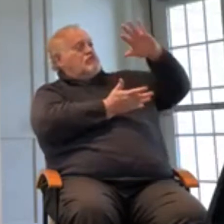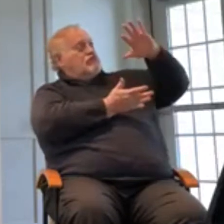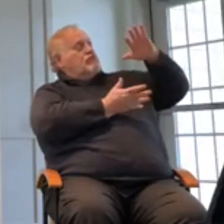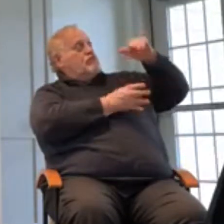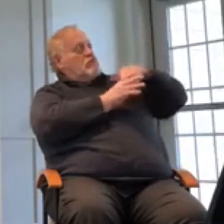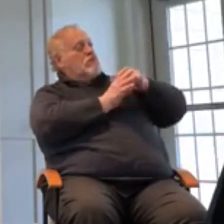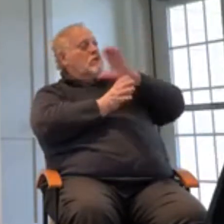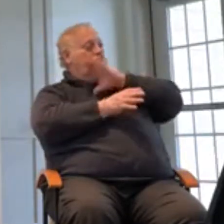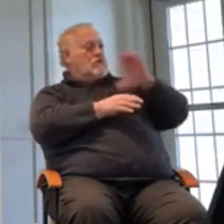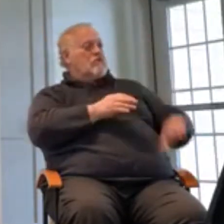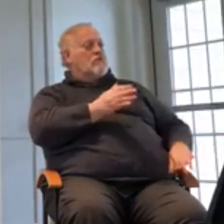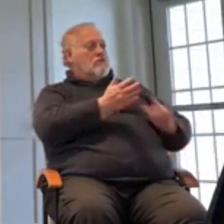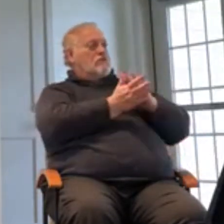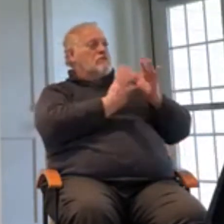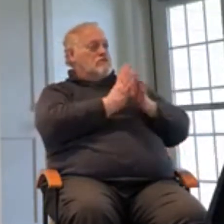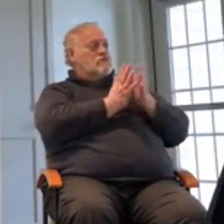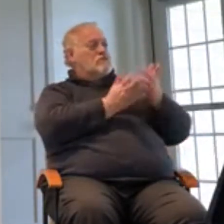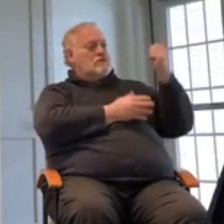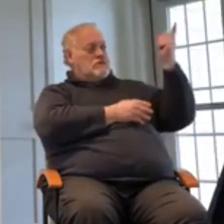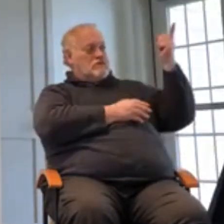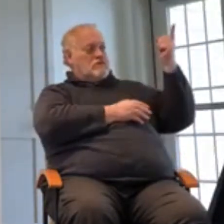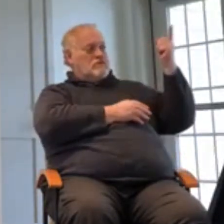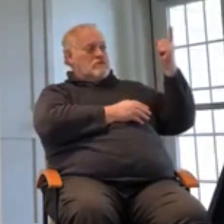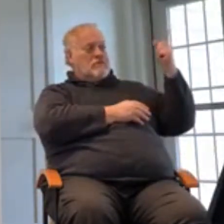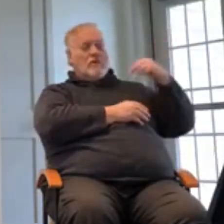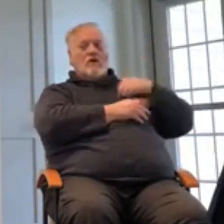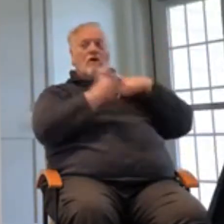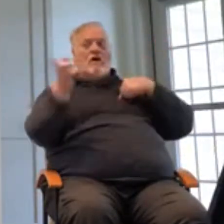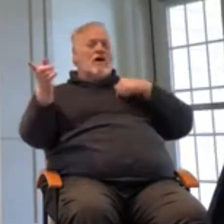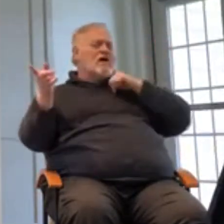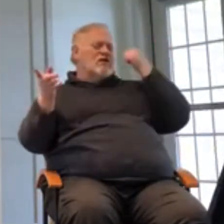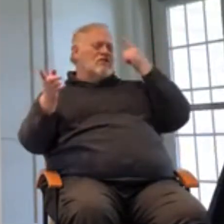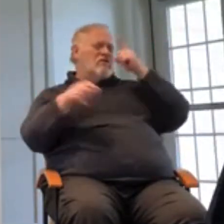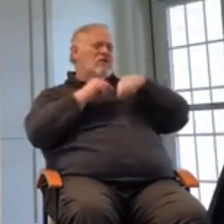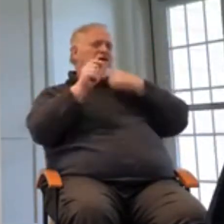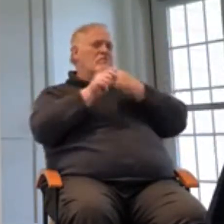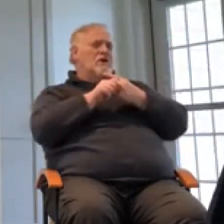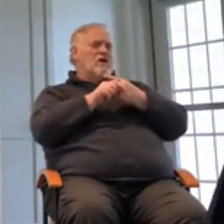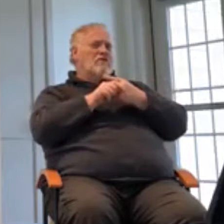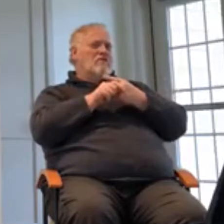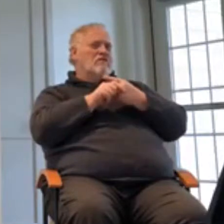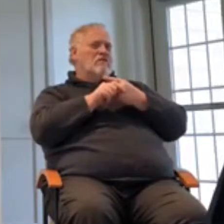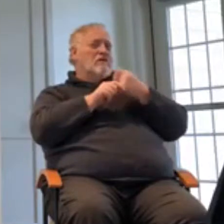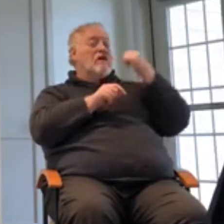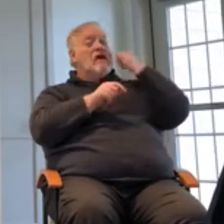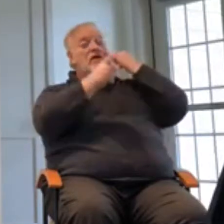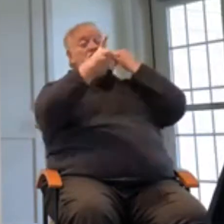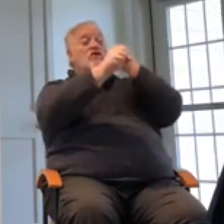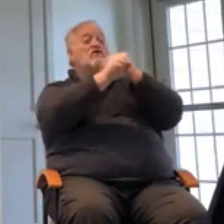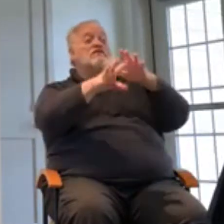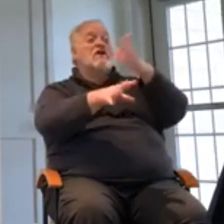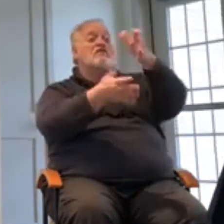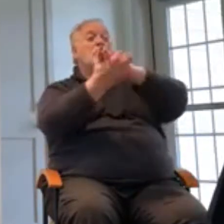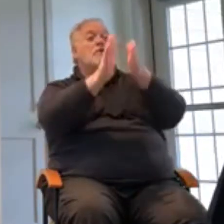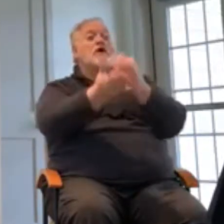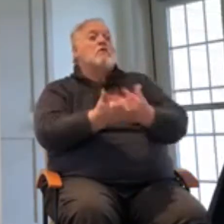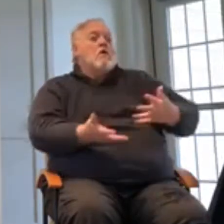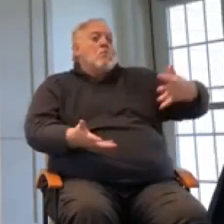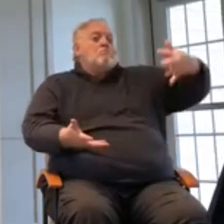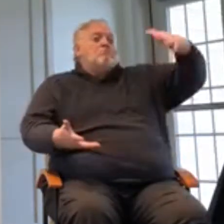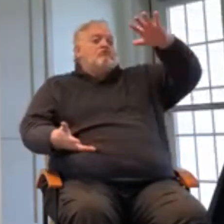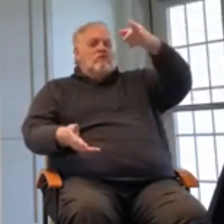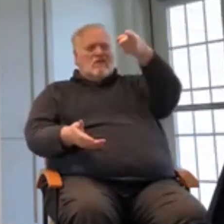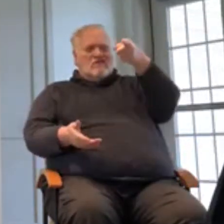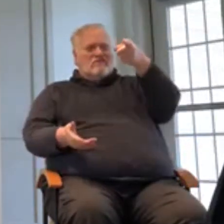and glory. Listen, I don't believe in the prosperity gospel to where if we are a child of God, you know, we're going to have